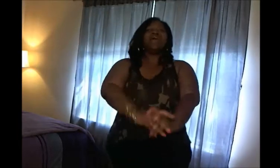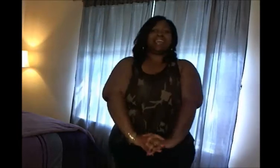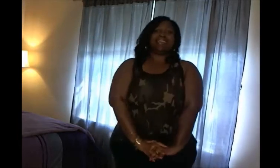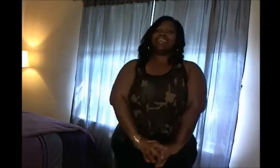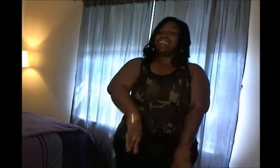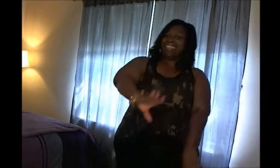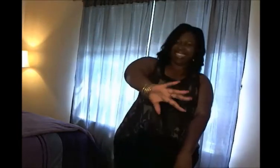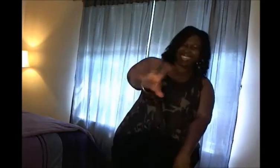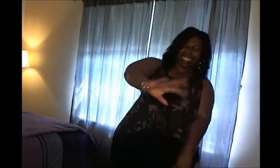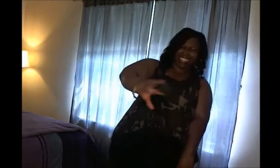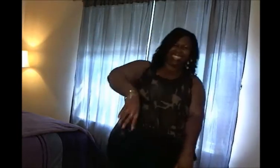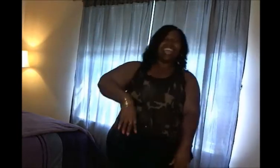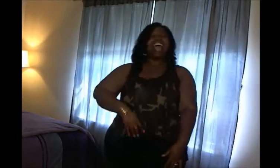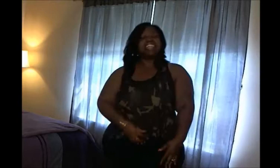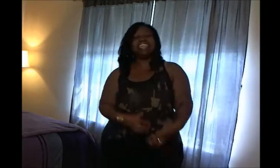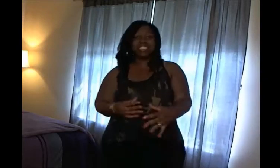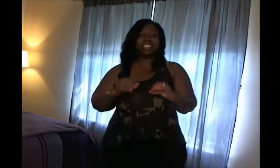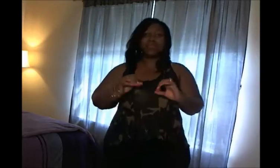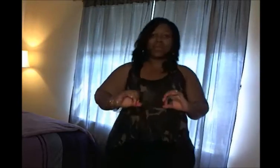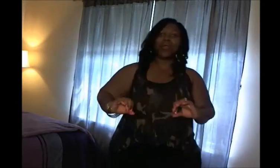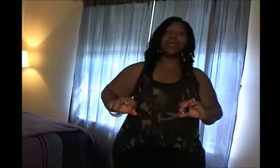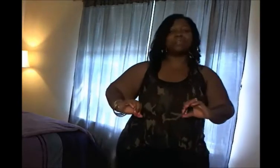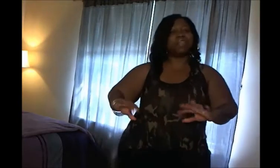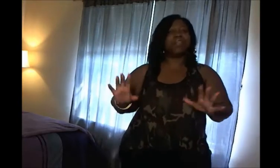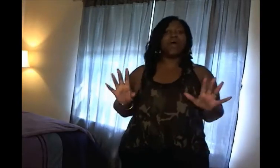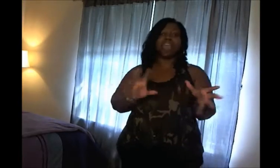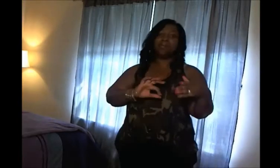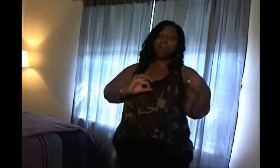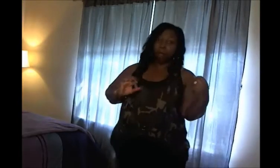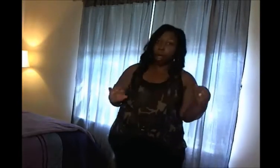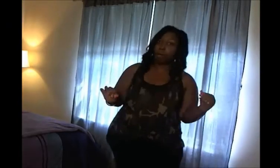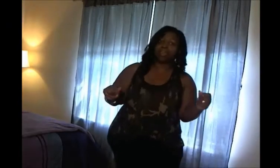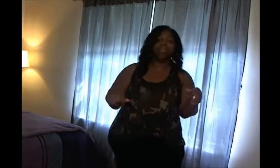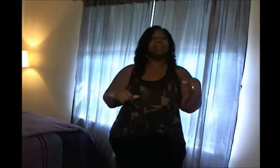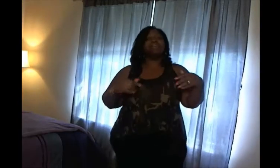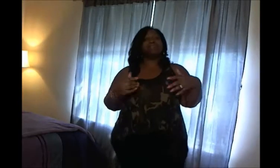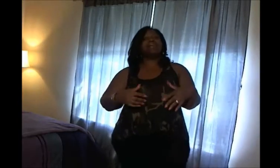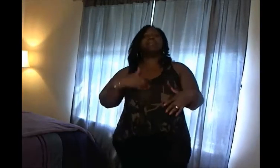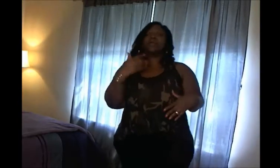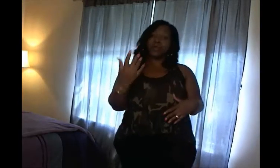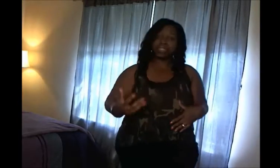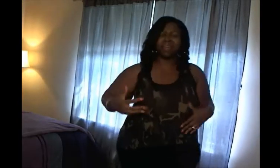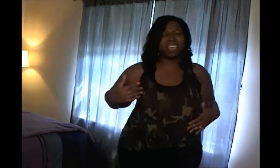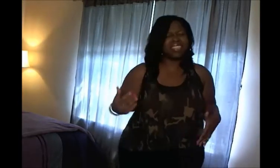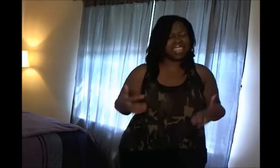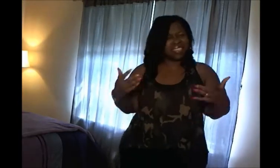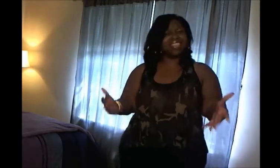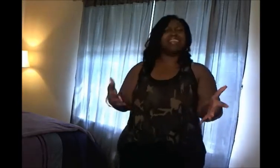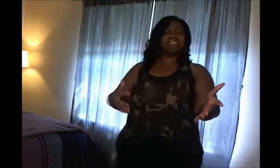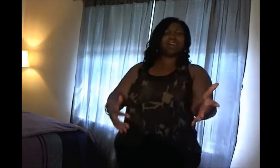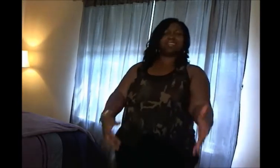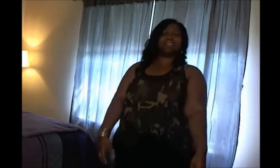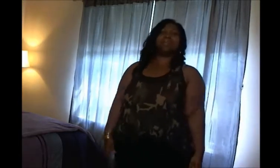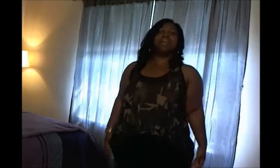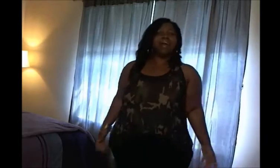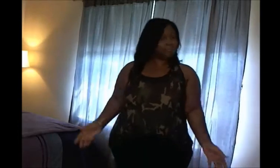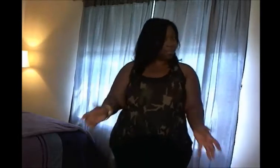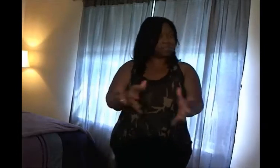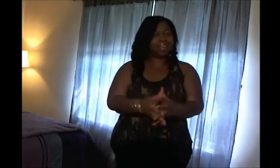Okay. That's just a little encouragement. You know I am a mommy, so I encourage my kids. I sing that song to them. I'm kind of